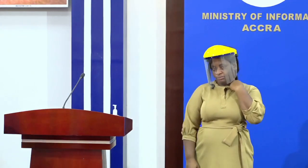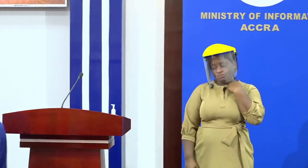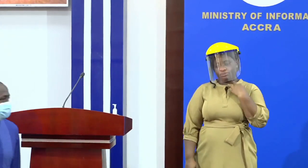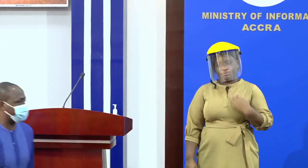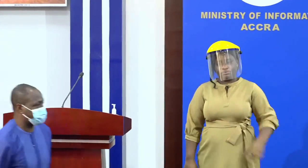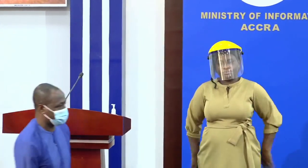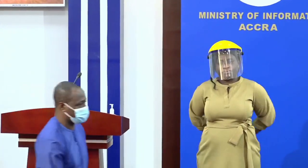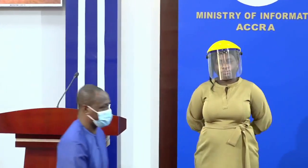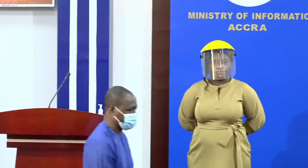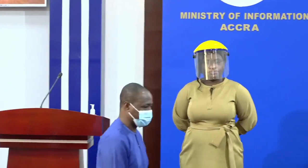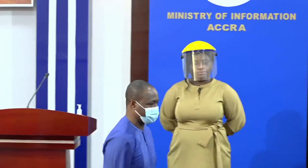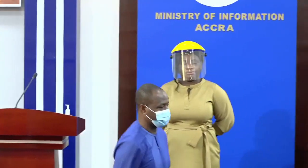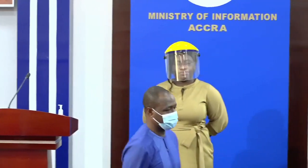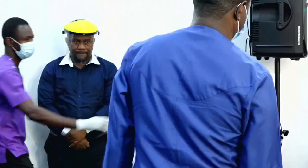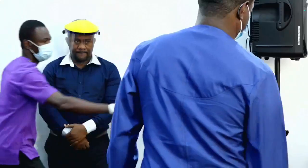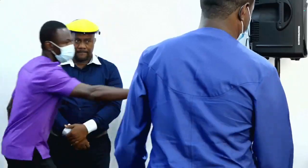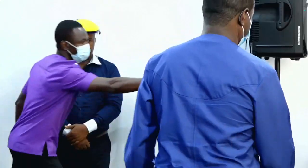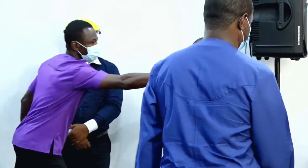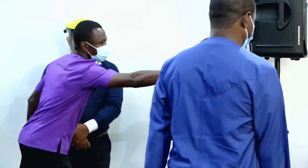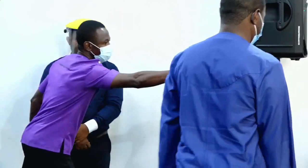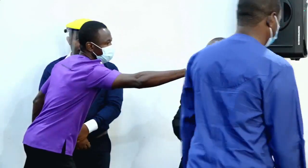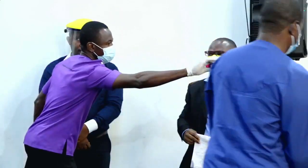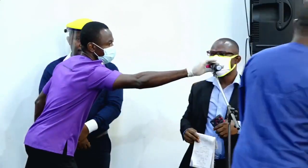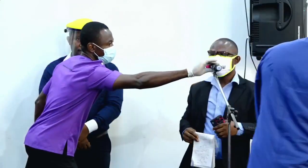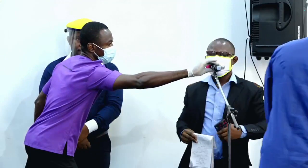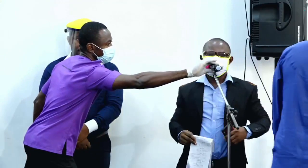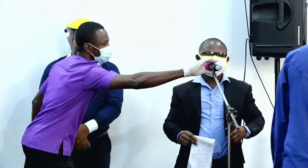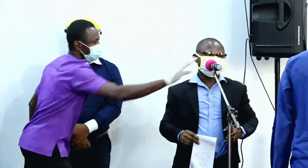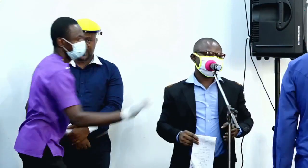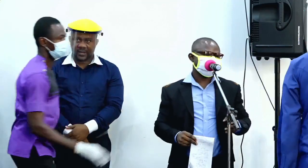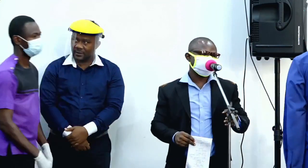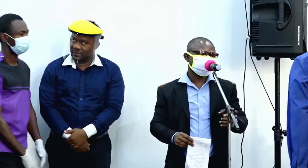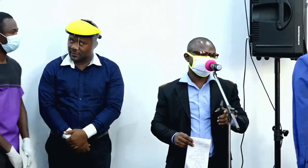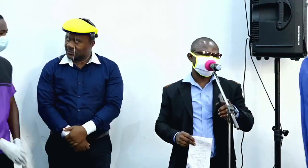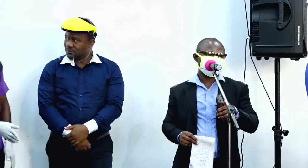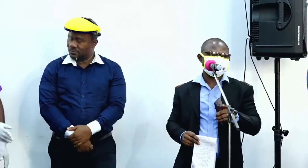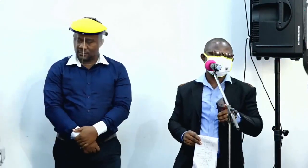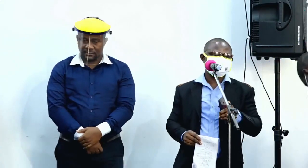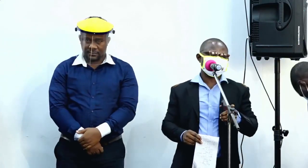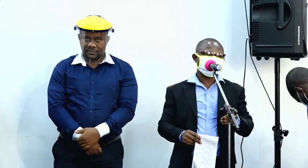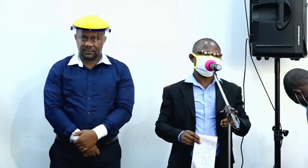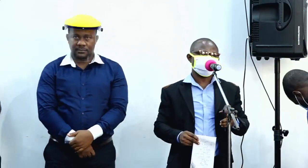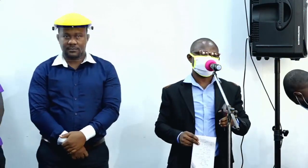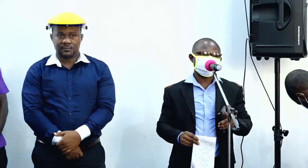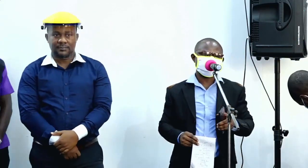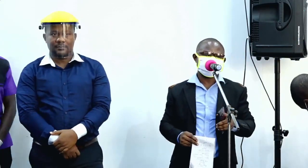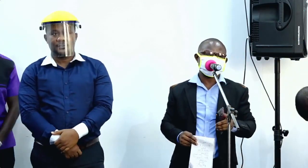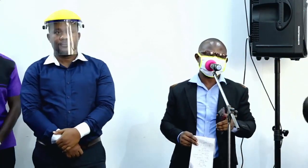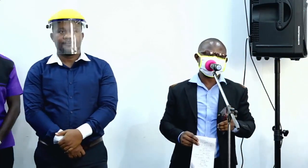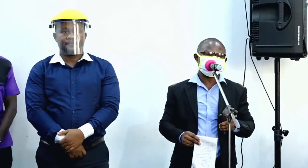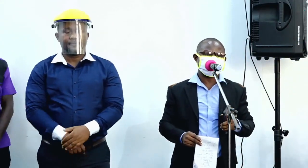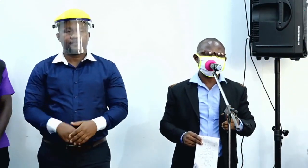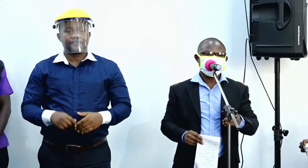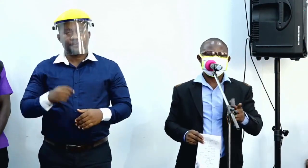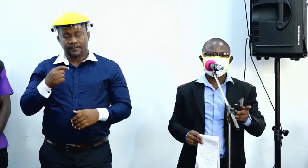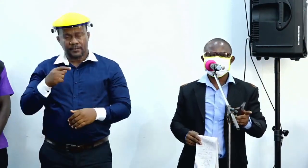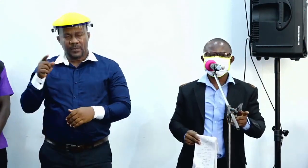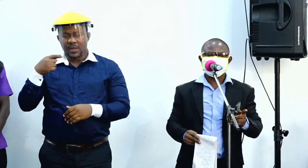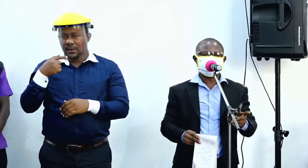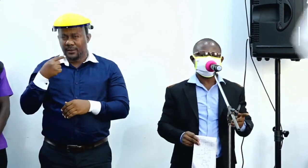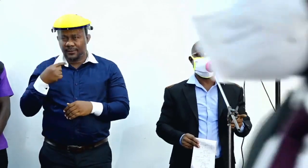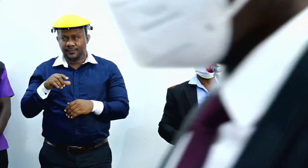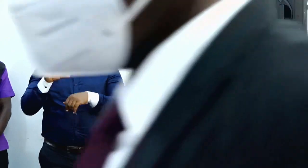sir. My name is Atamensa from Ghana News Agency. Doc, as you rightly said, in the survey you conducted in churches,